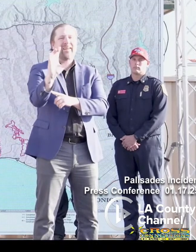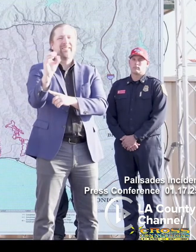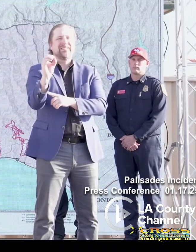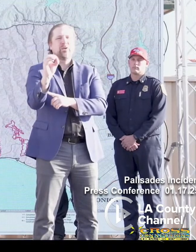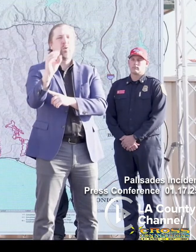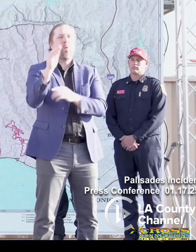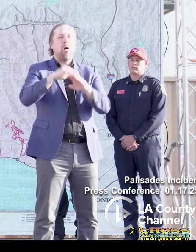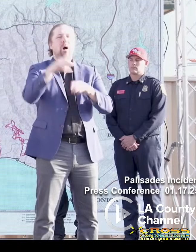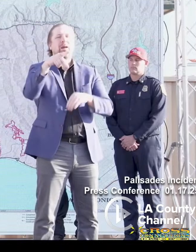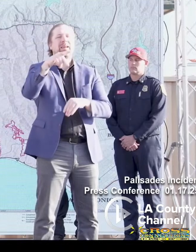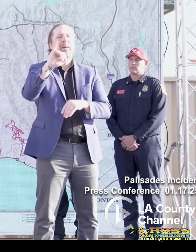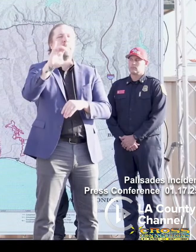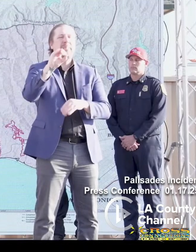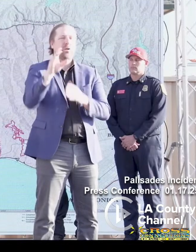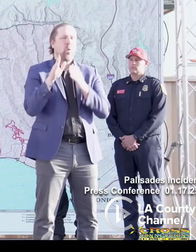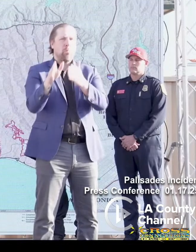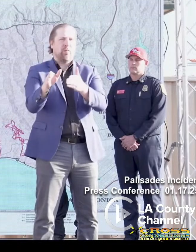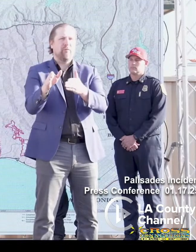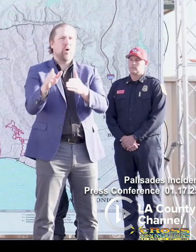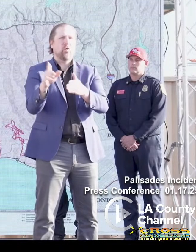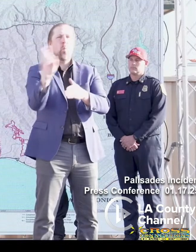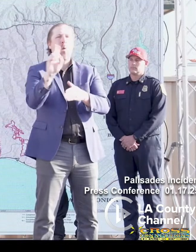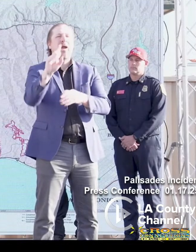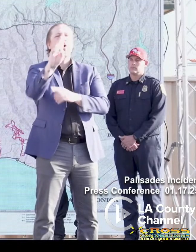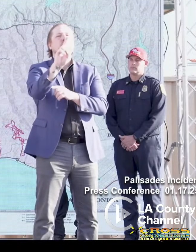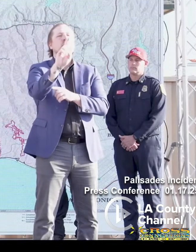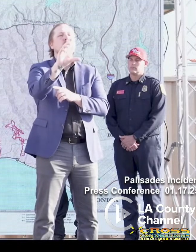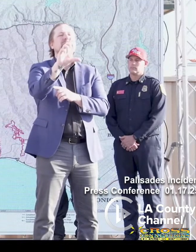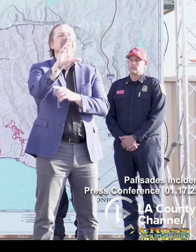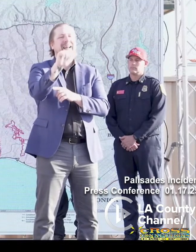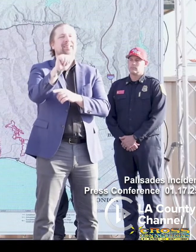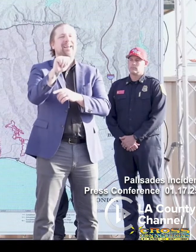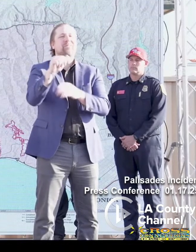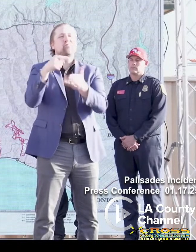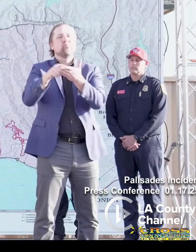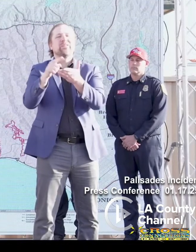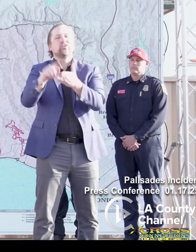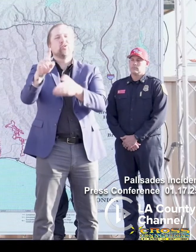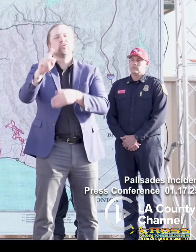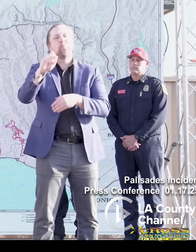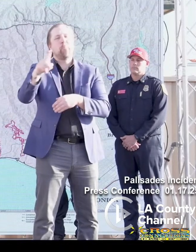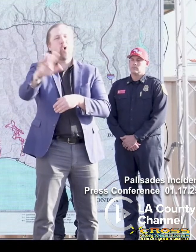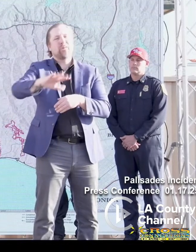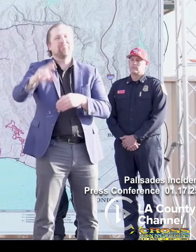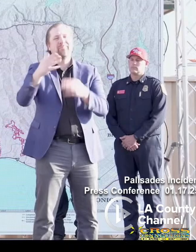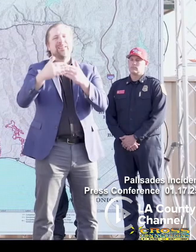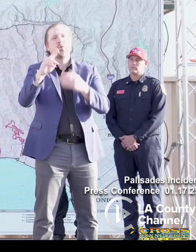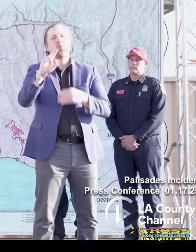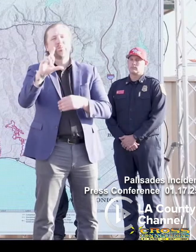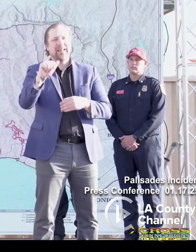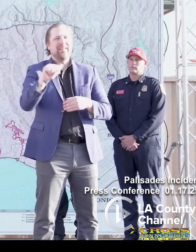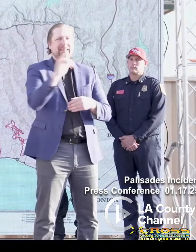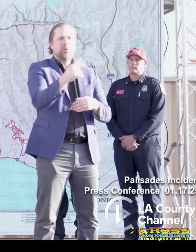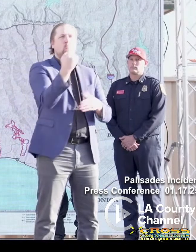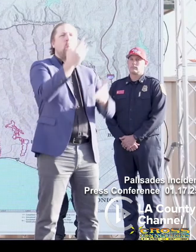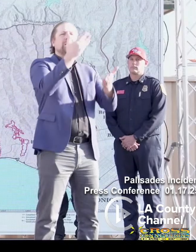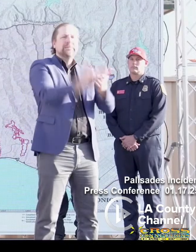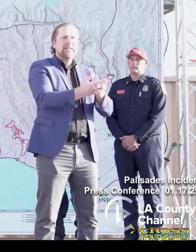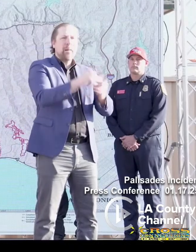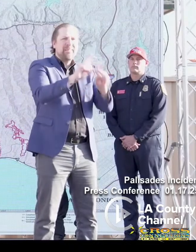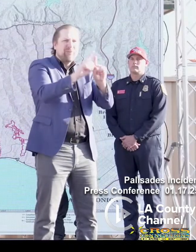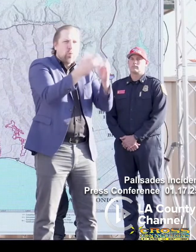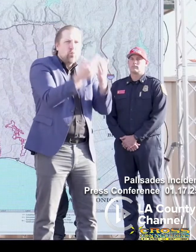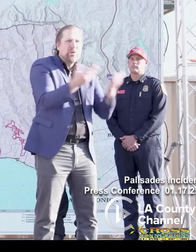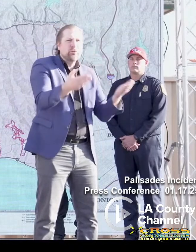10850 Pico Boulevard at the UCLA Research Park. This is a one-stop resource center for residents,